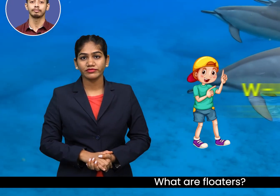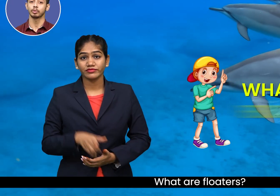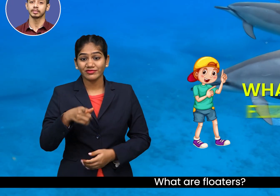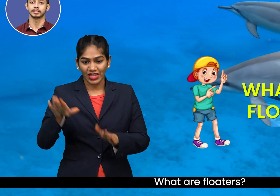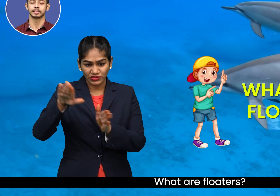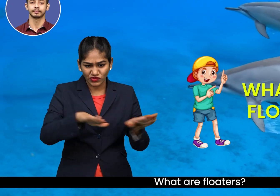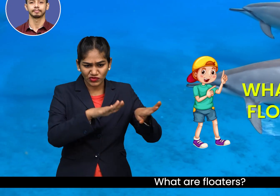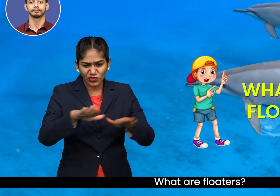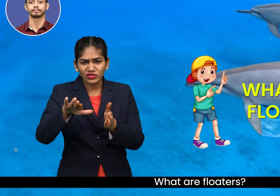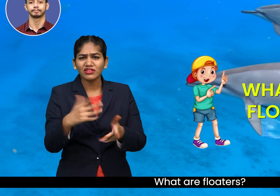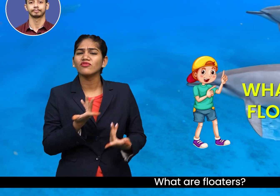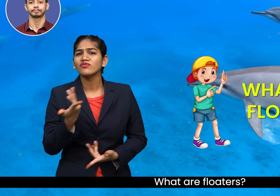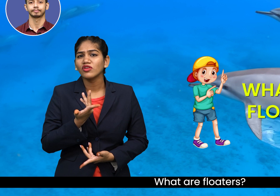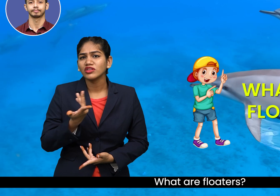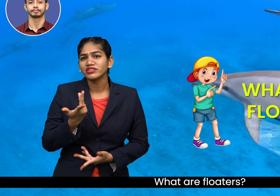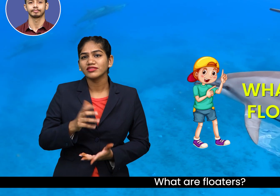What are floaters?